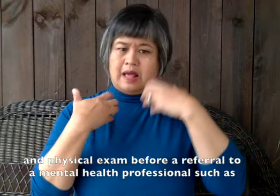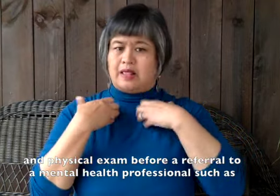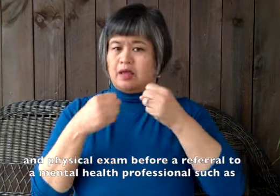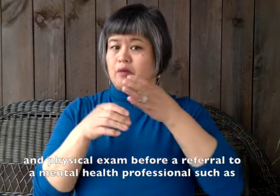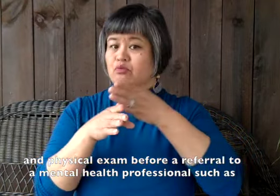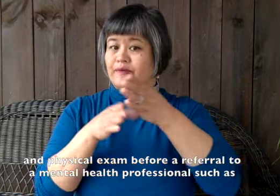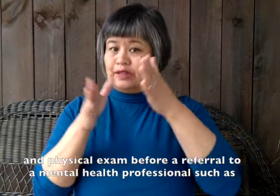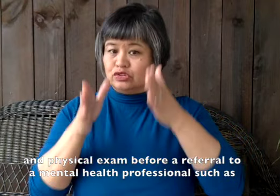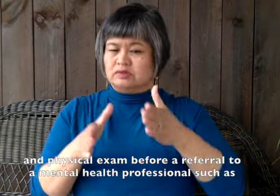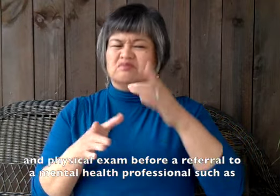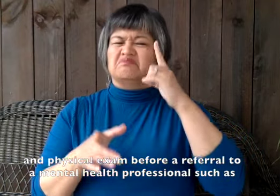health professional,